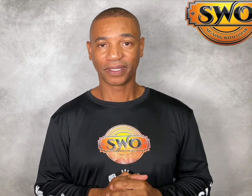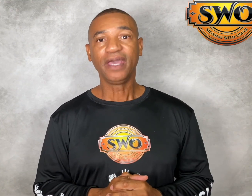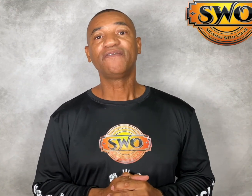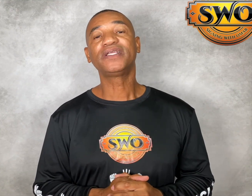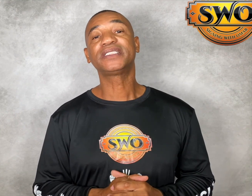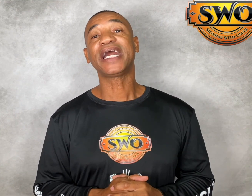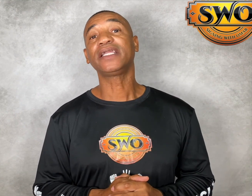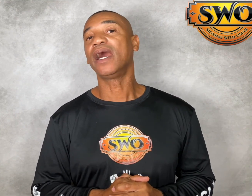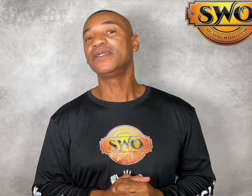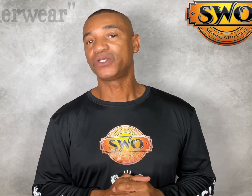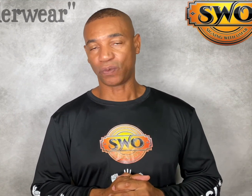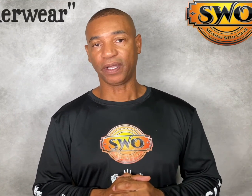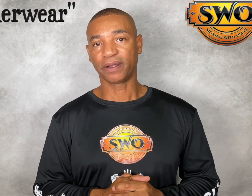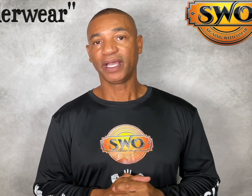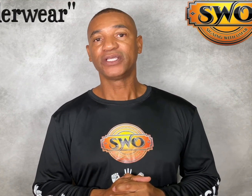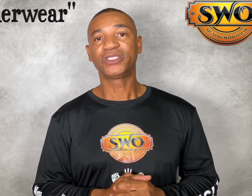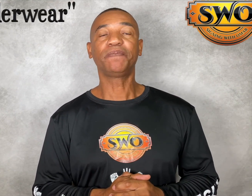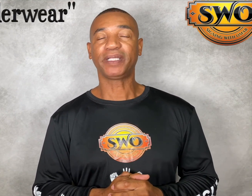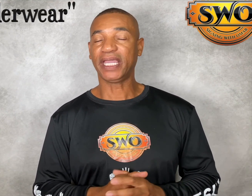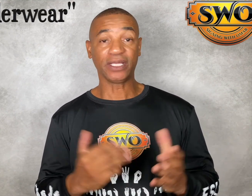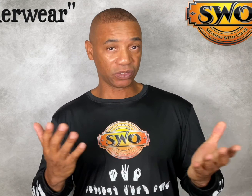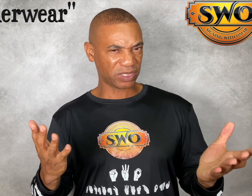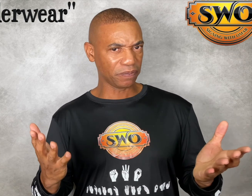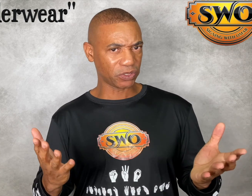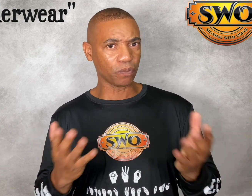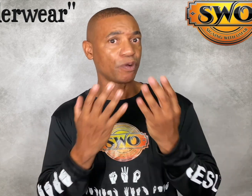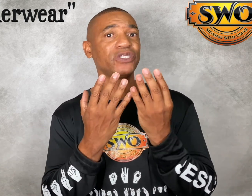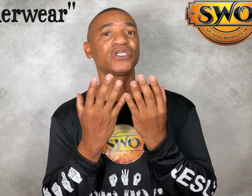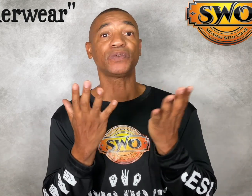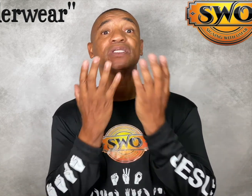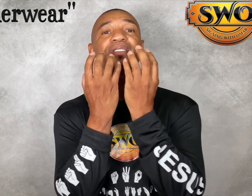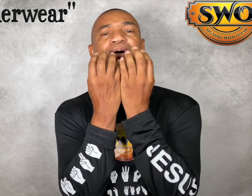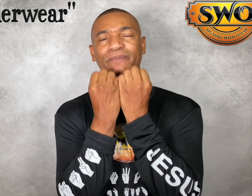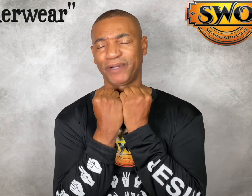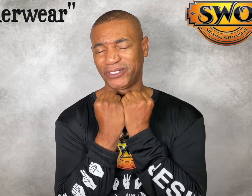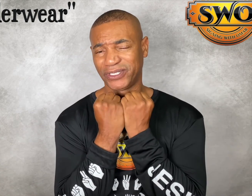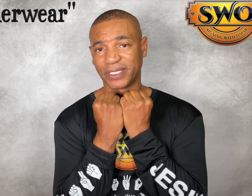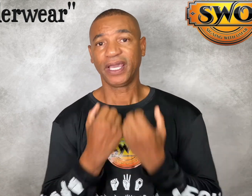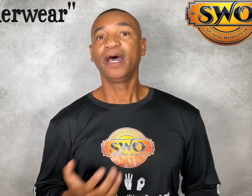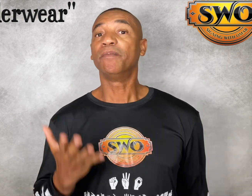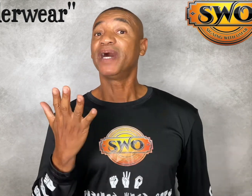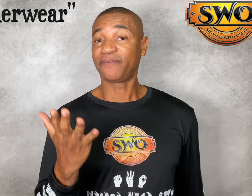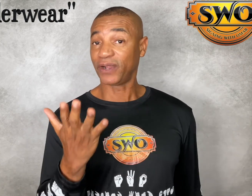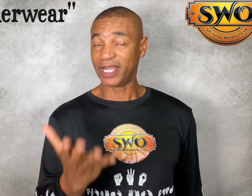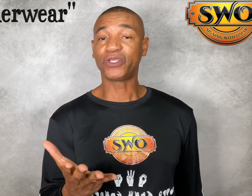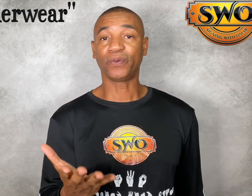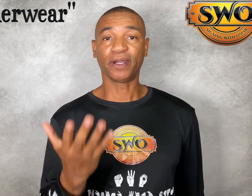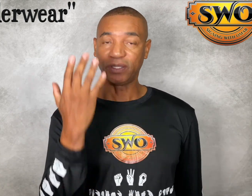For the sign underwear, simply, and it's similar to precious, which is precious. But for underwear, you'll